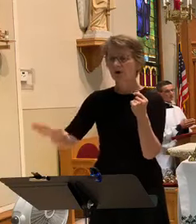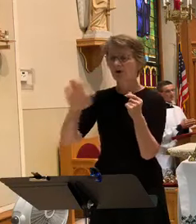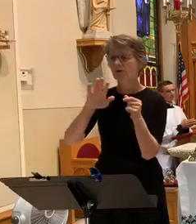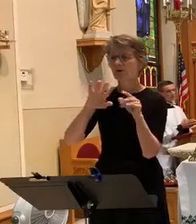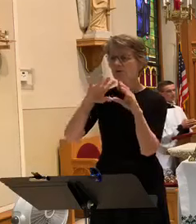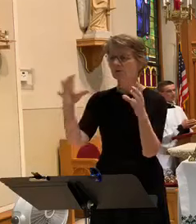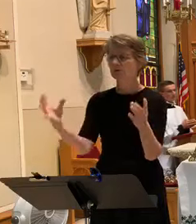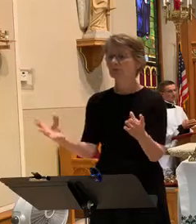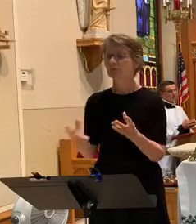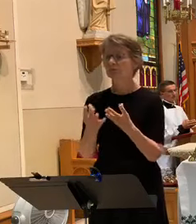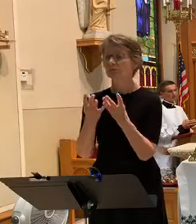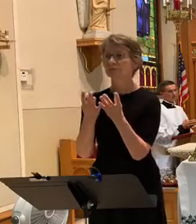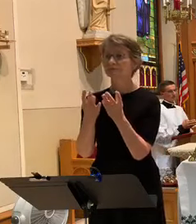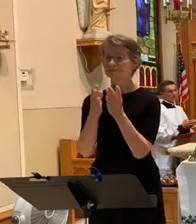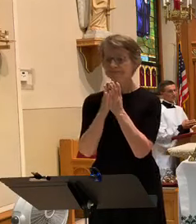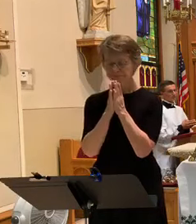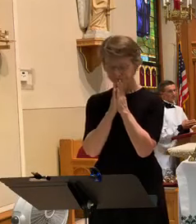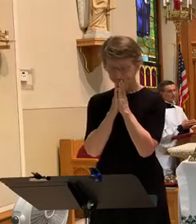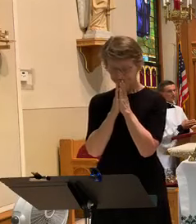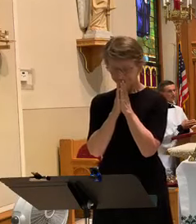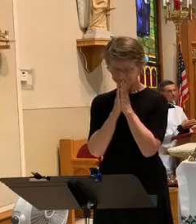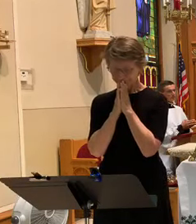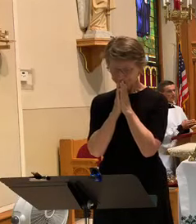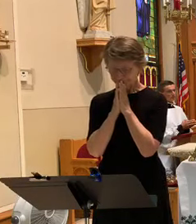entire people you have gained for your own.